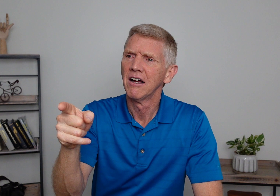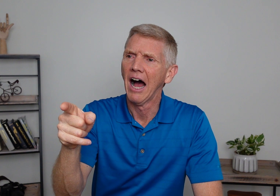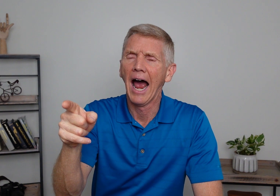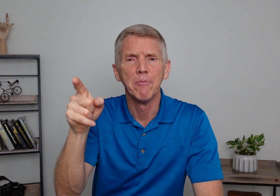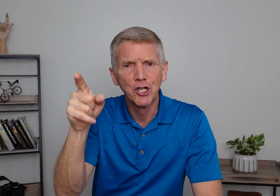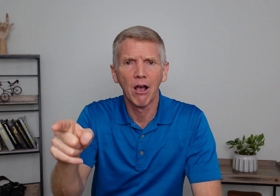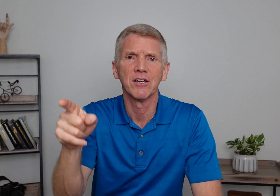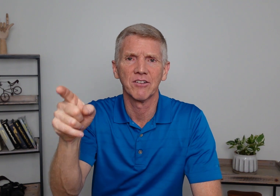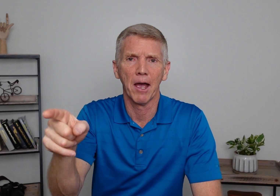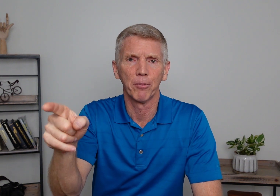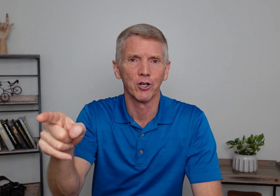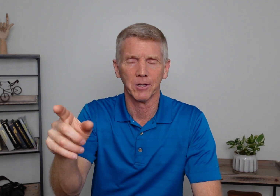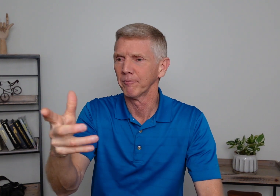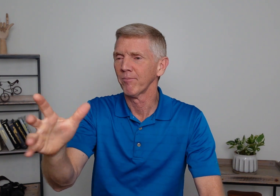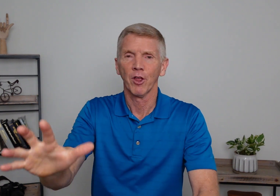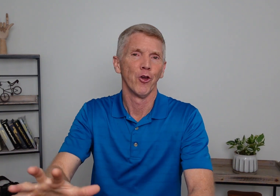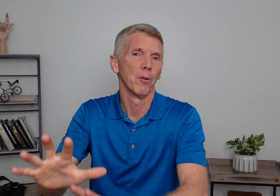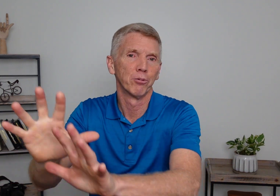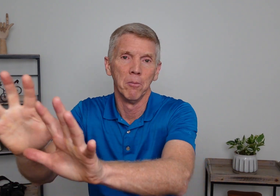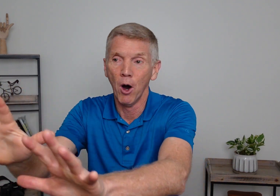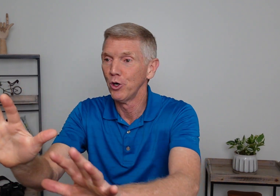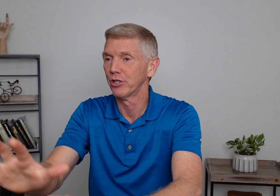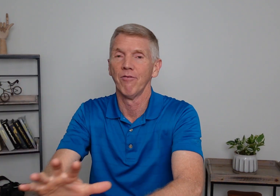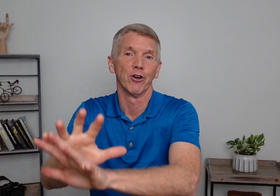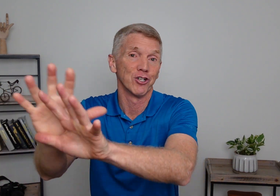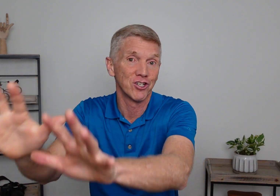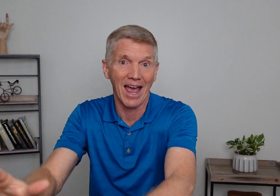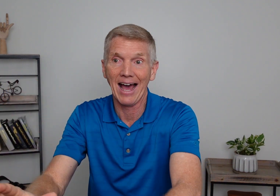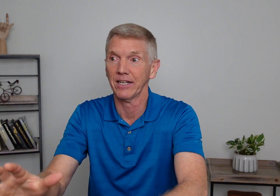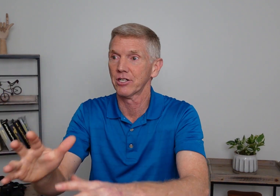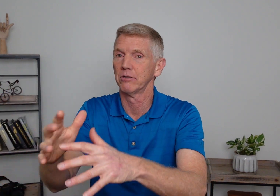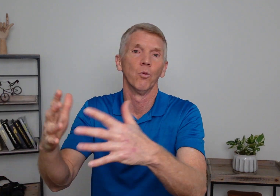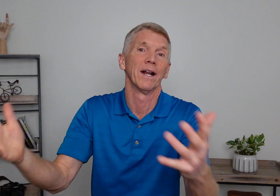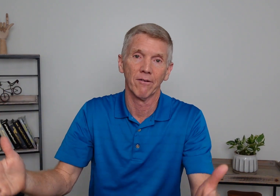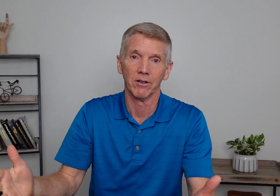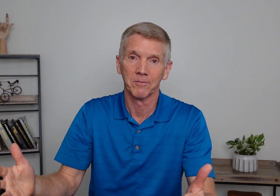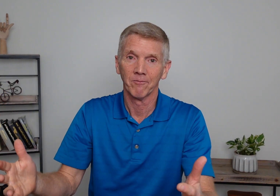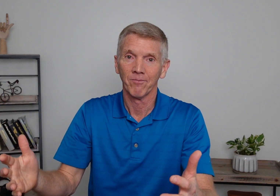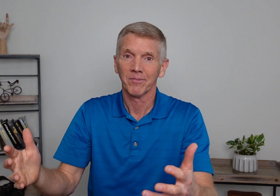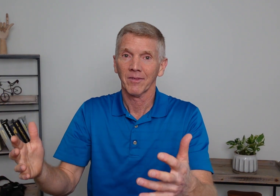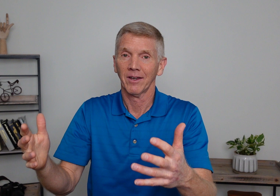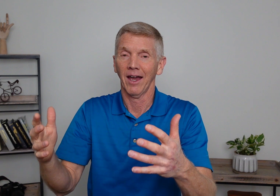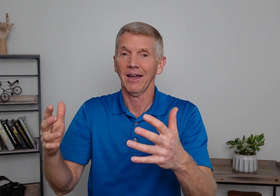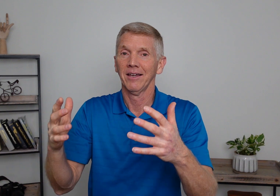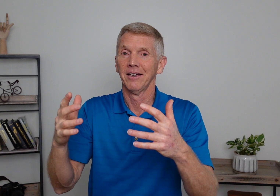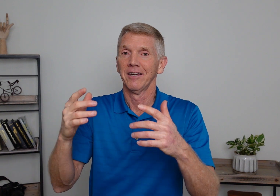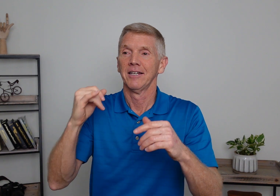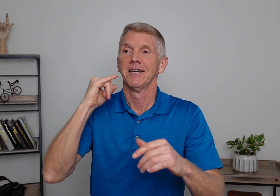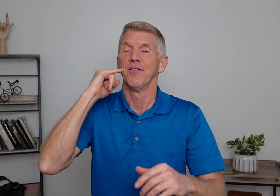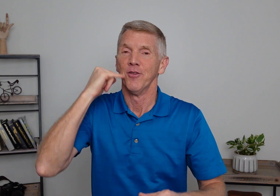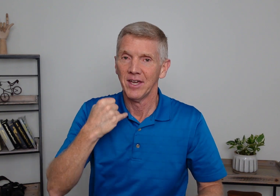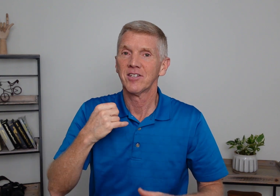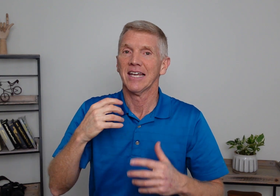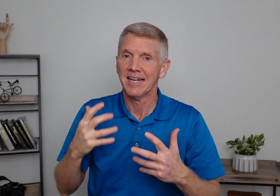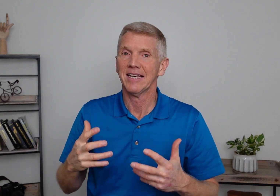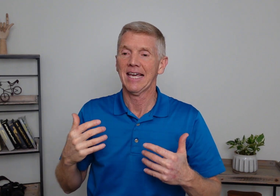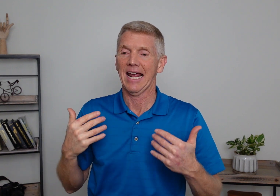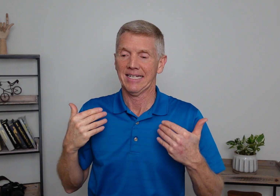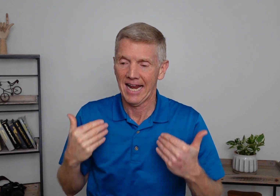I am jealous of that person, their promotion, their status, whatever, okay? This indicates in